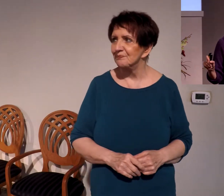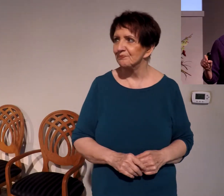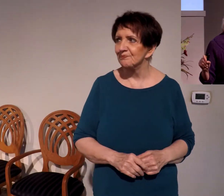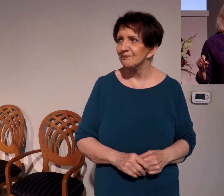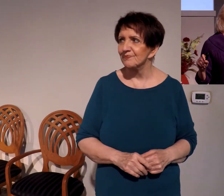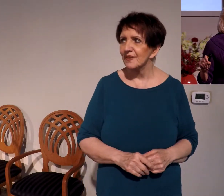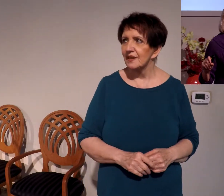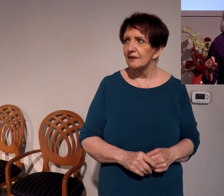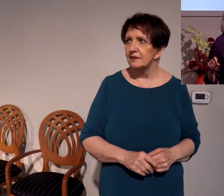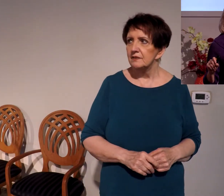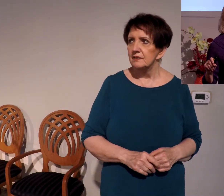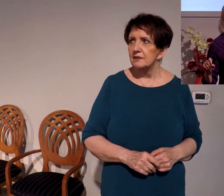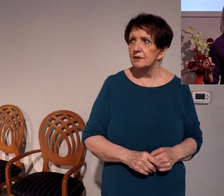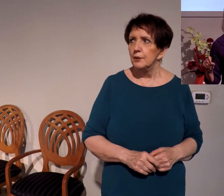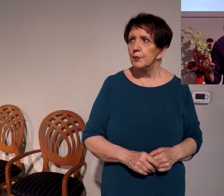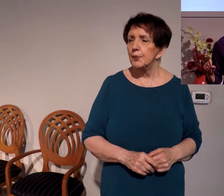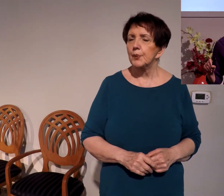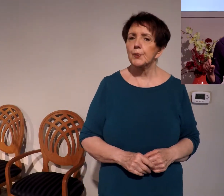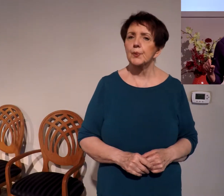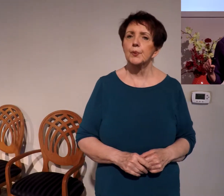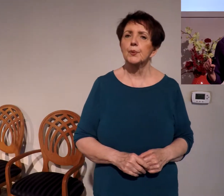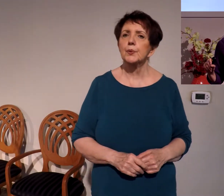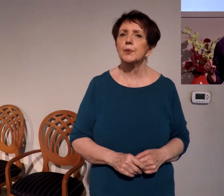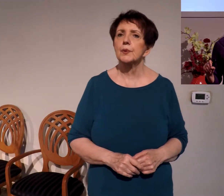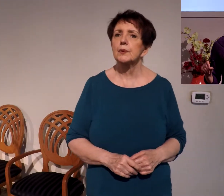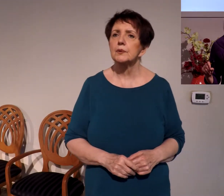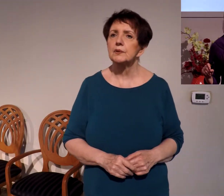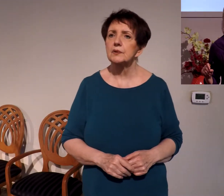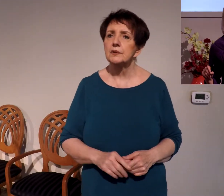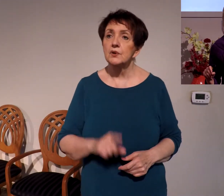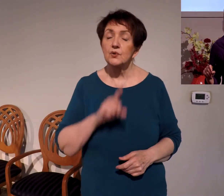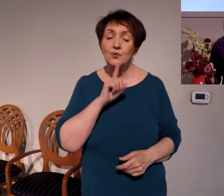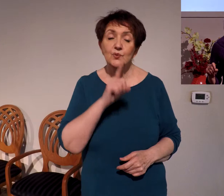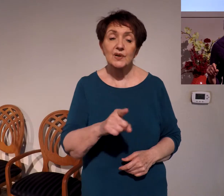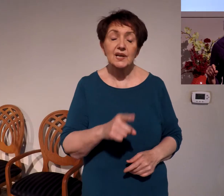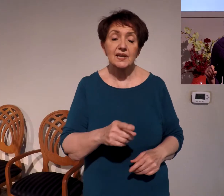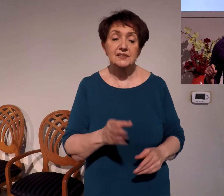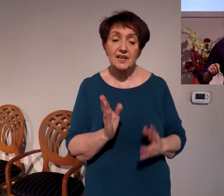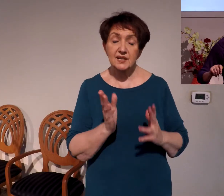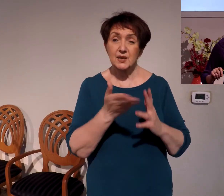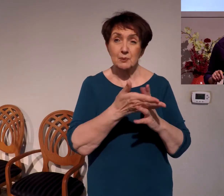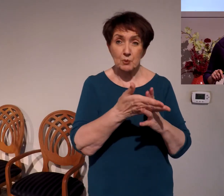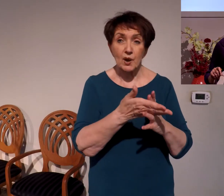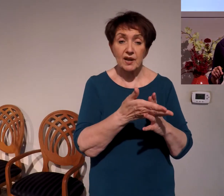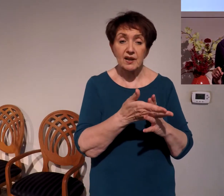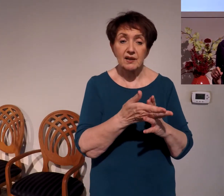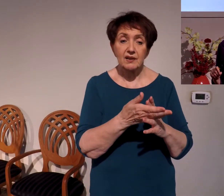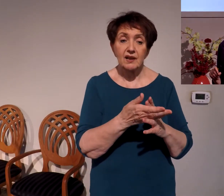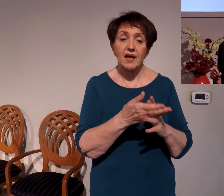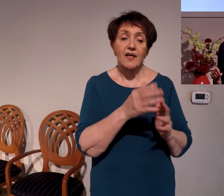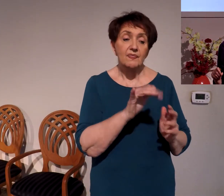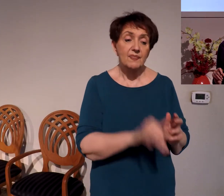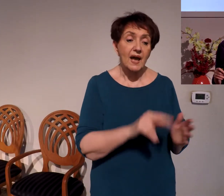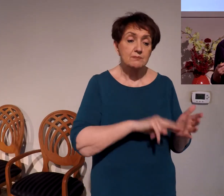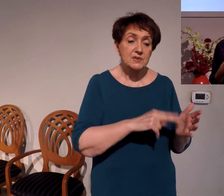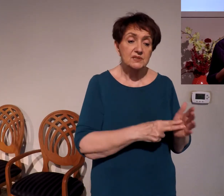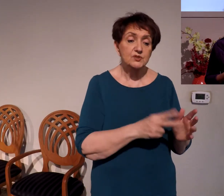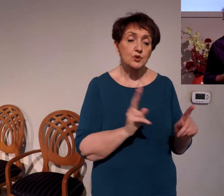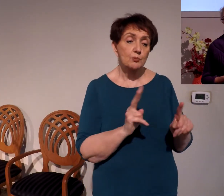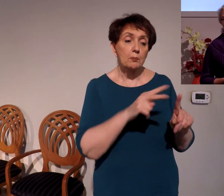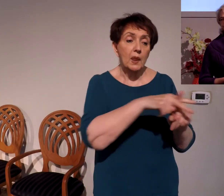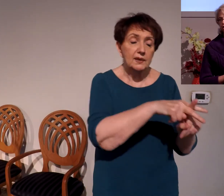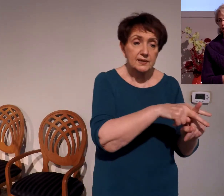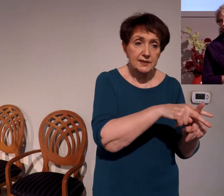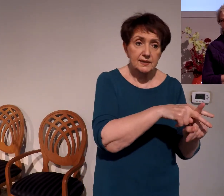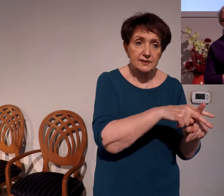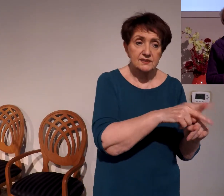but right? And so truly taking a break is a plug-in to something that feeds us.